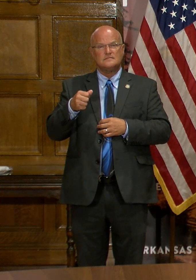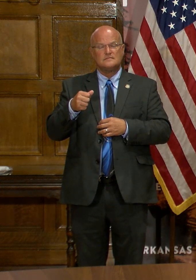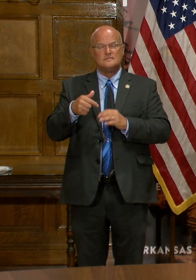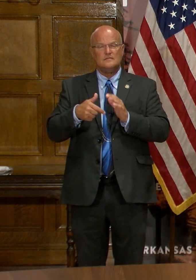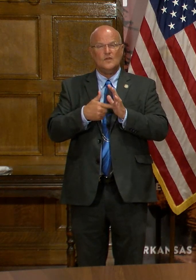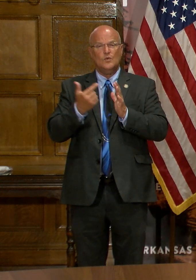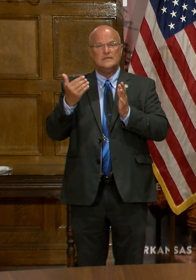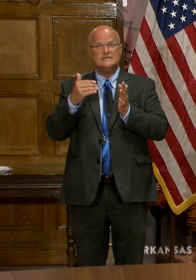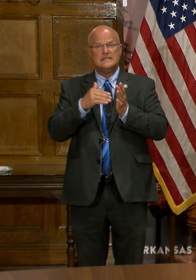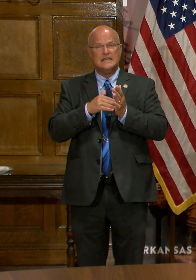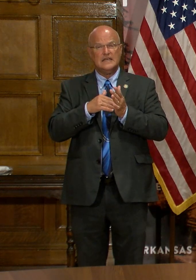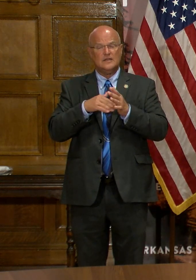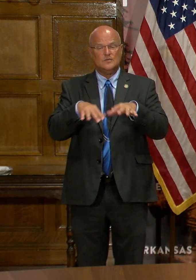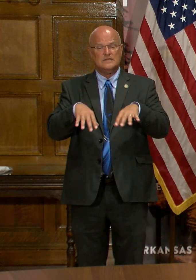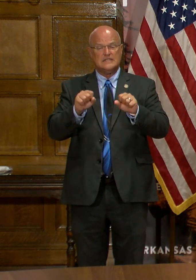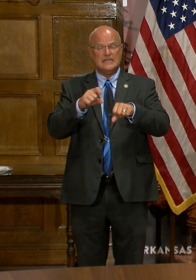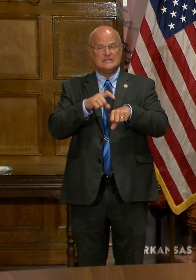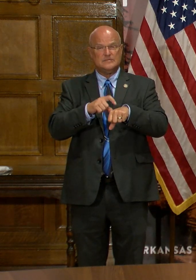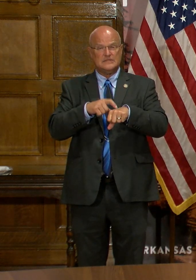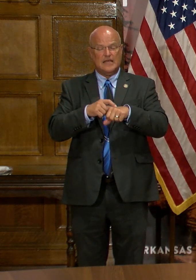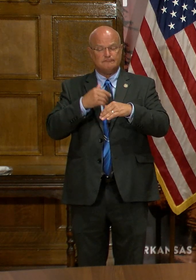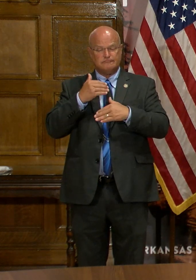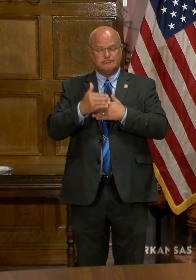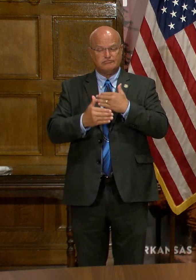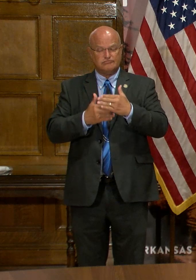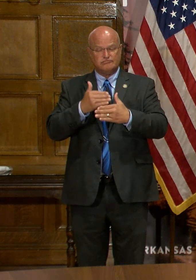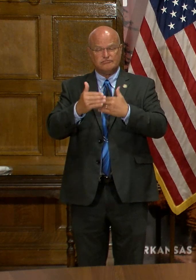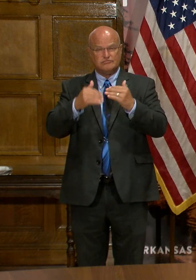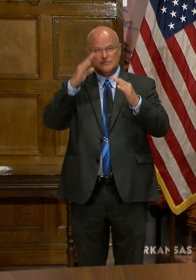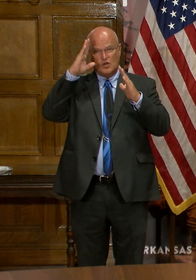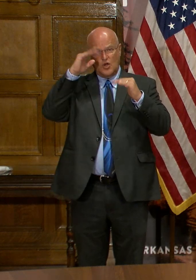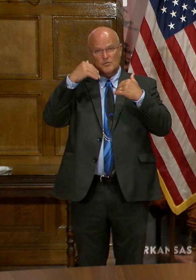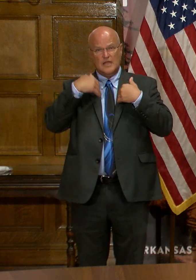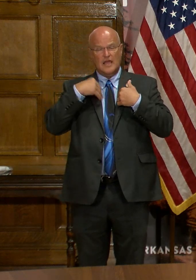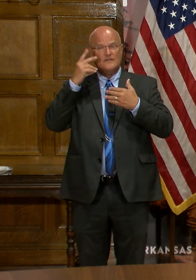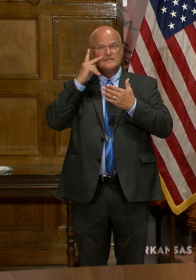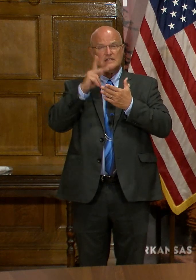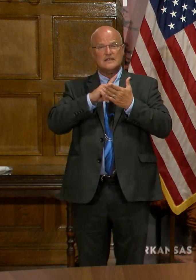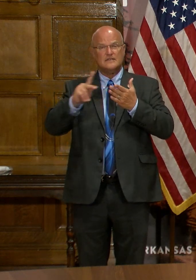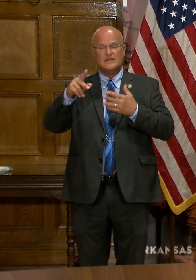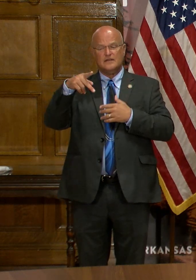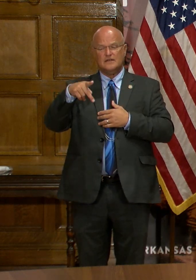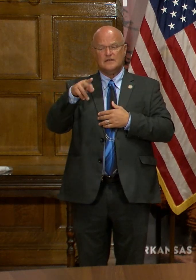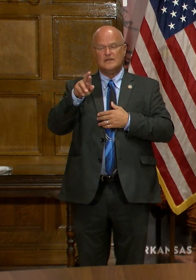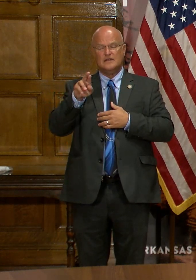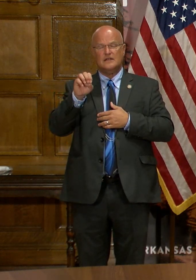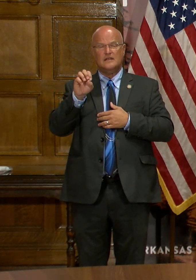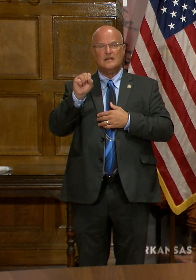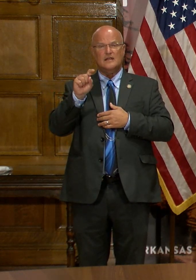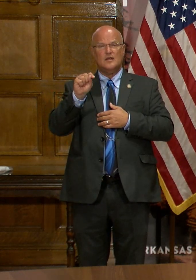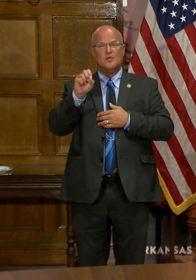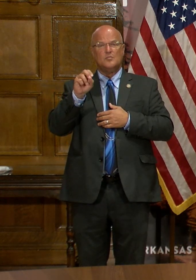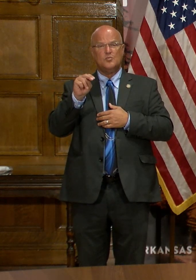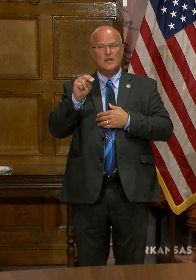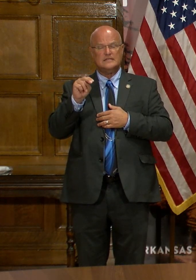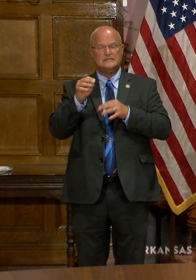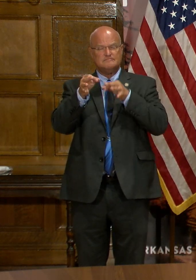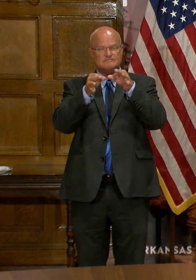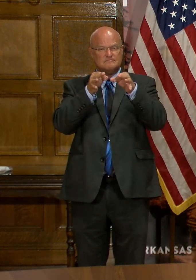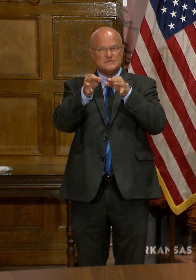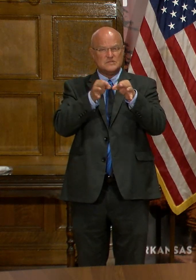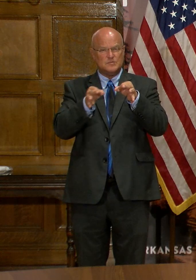Once again, is going to take some time to do that. Hope to have Secretary Preston here at some point to go a higher level of